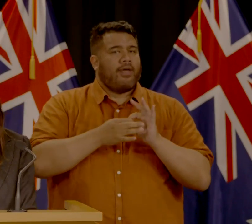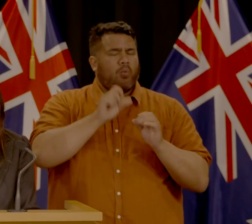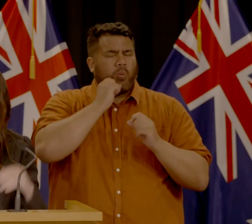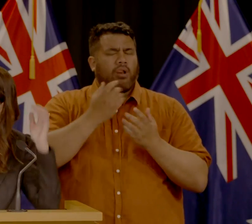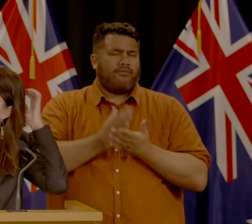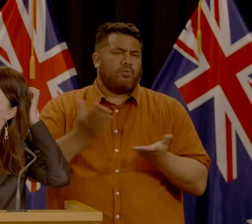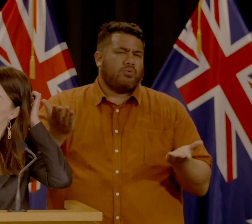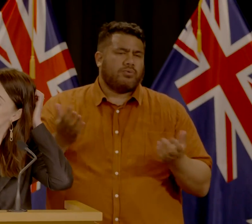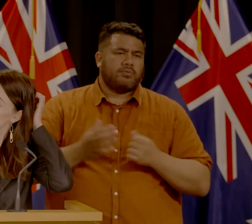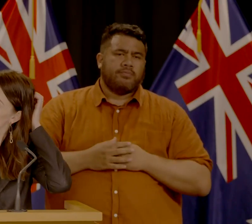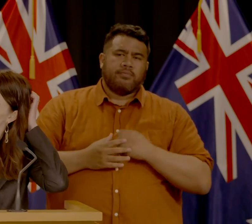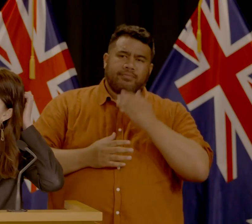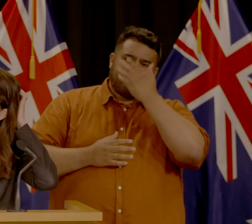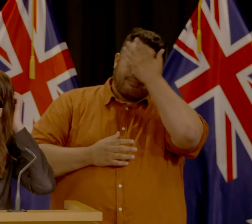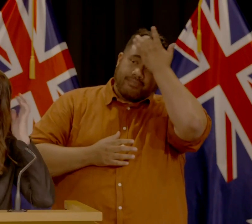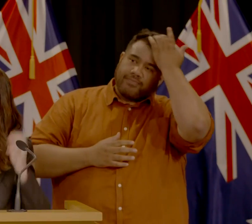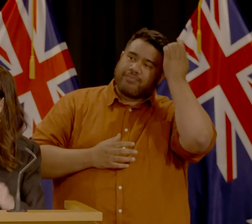requirements.